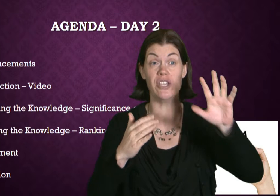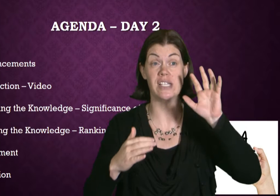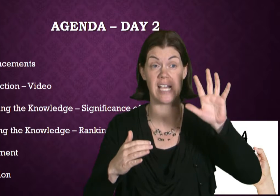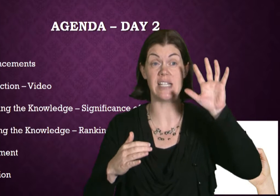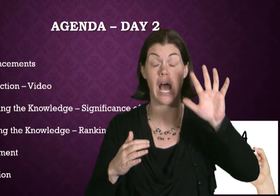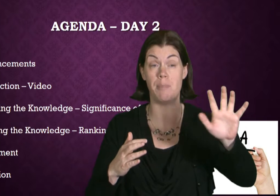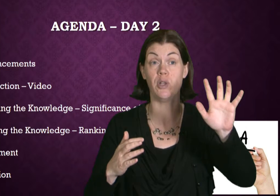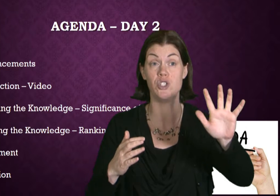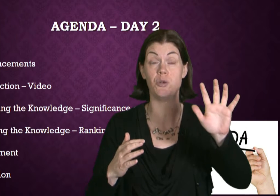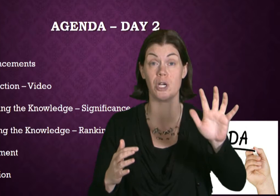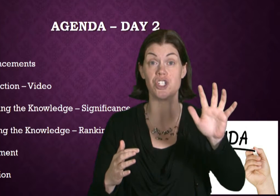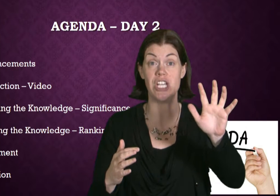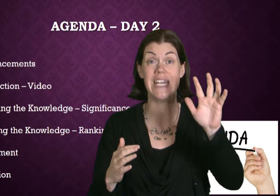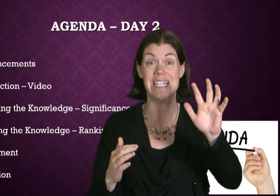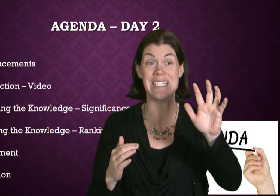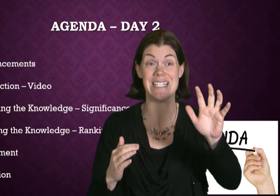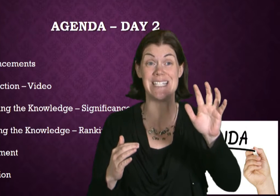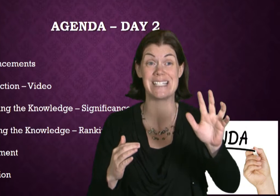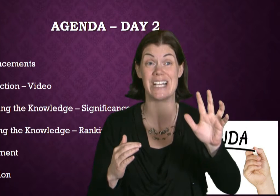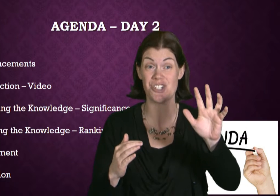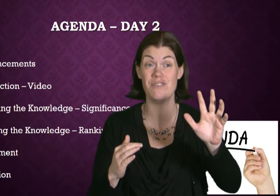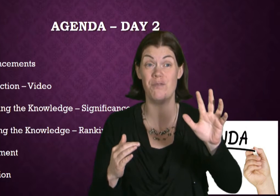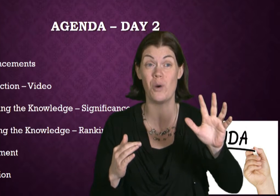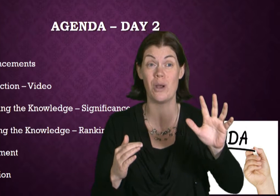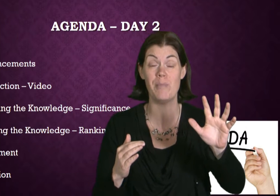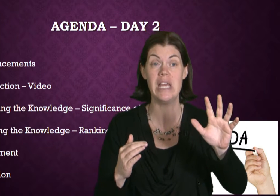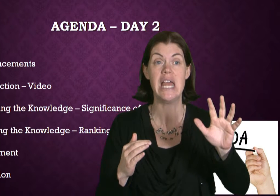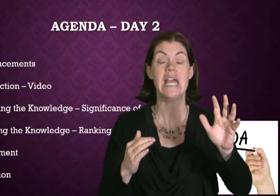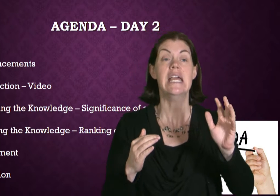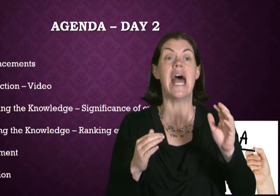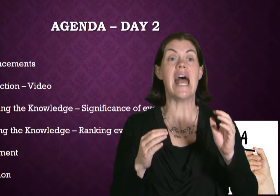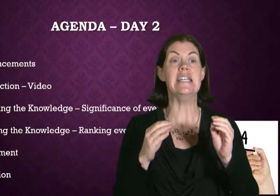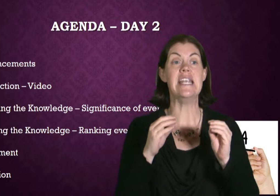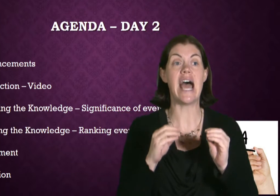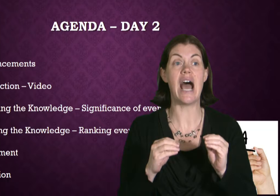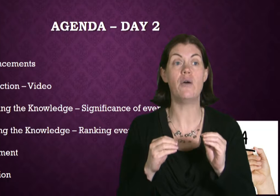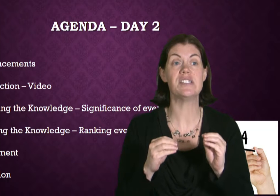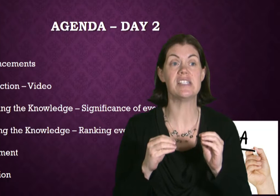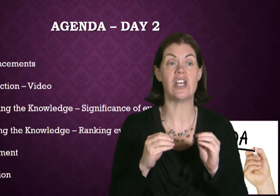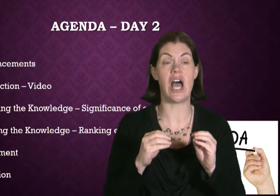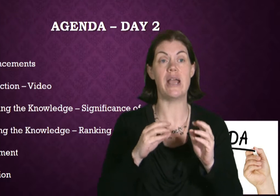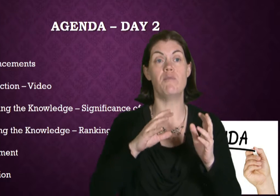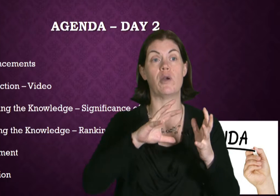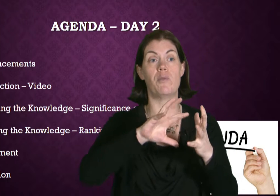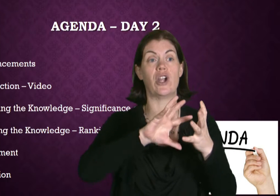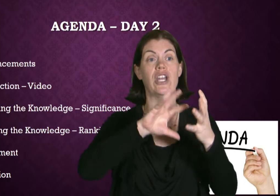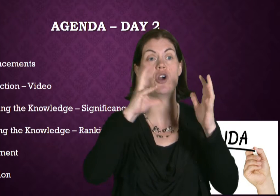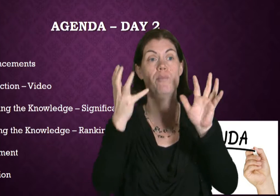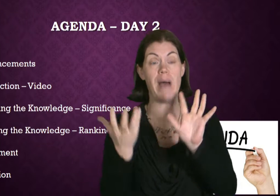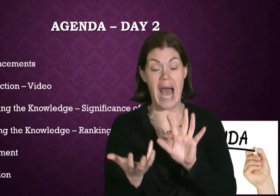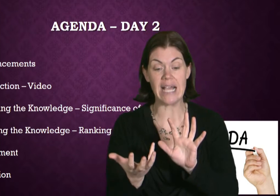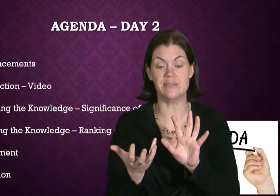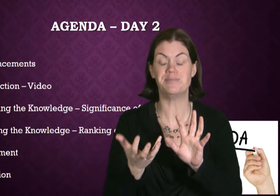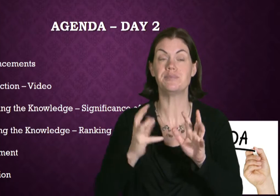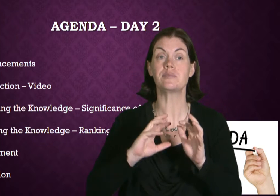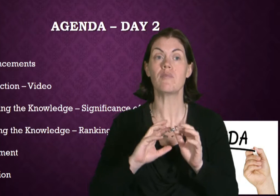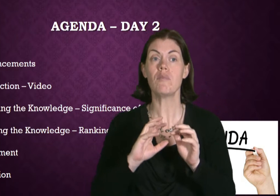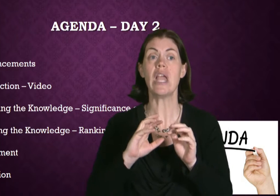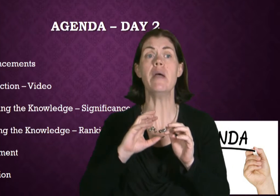homework, right? You guys had to upload your worksheet into the discussion forum. And now is the time where we're going to go